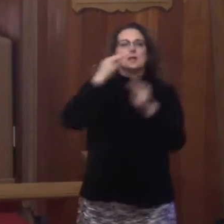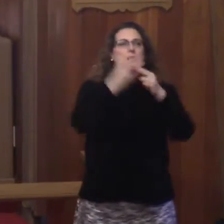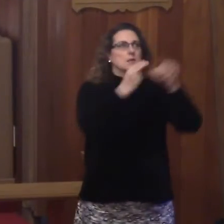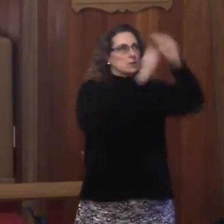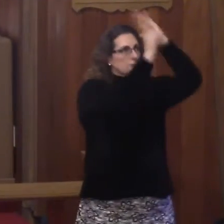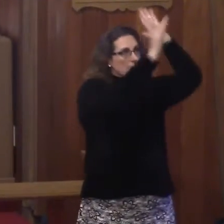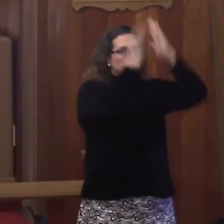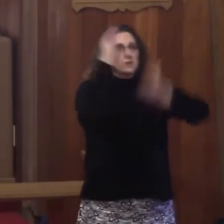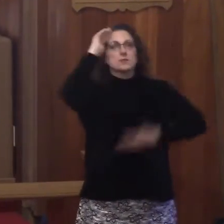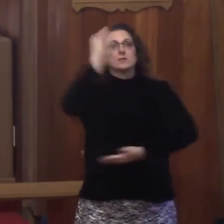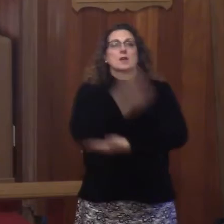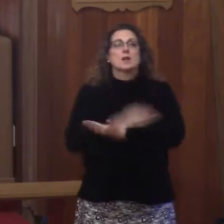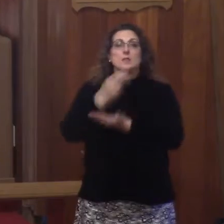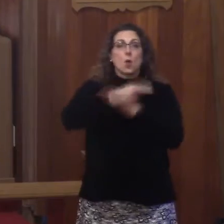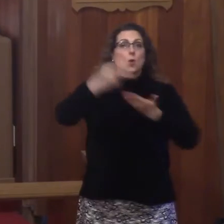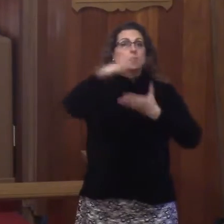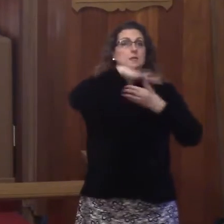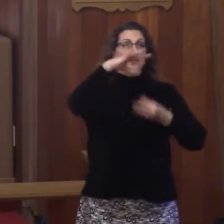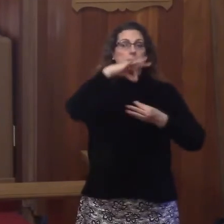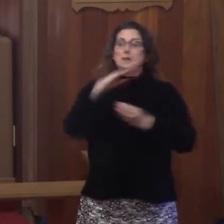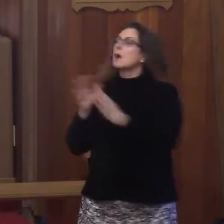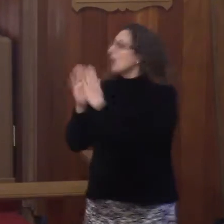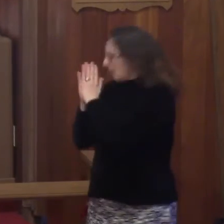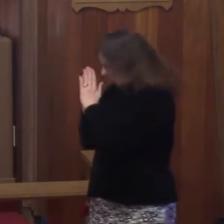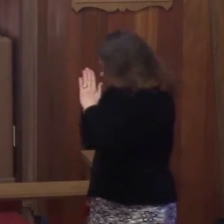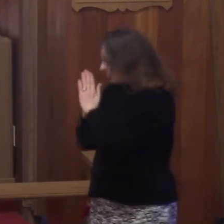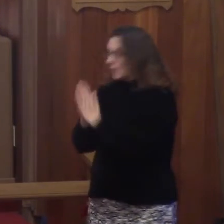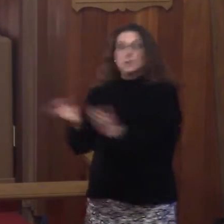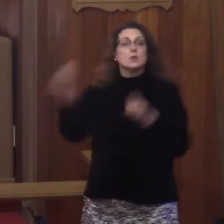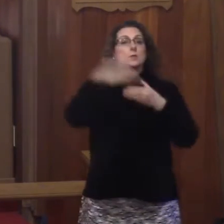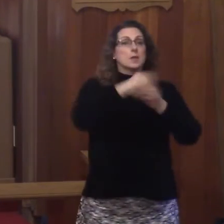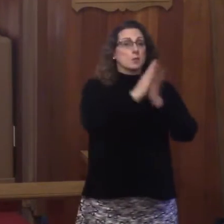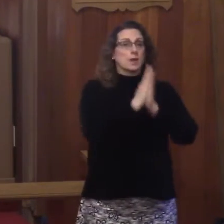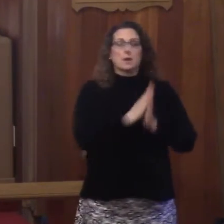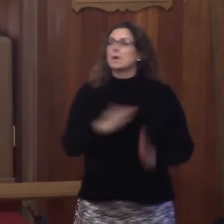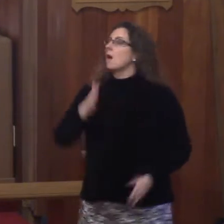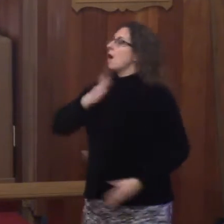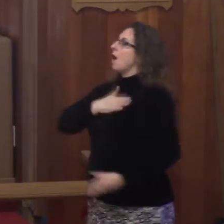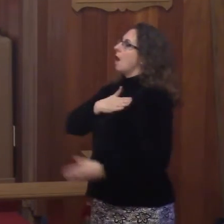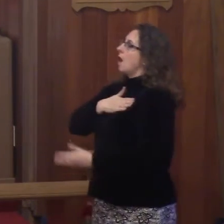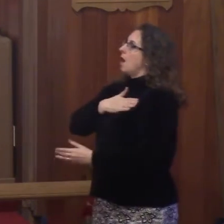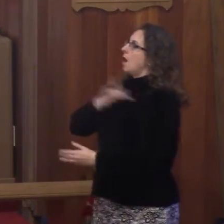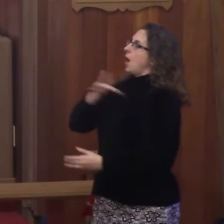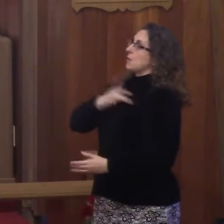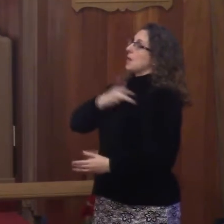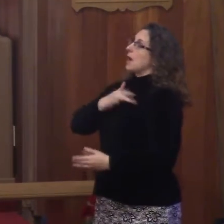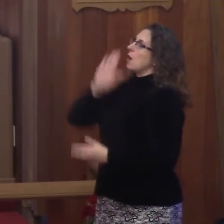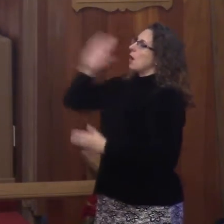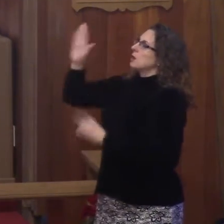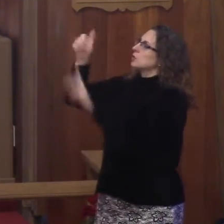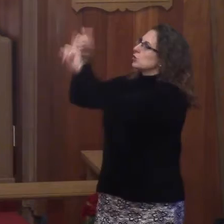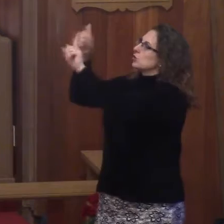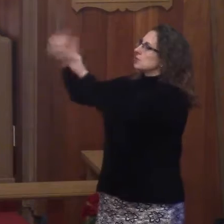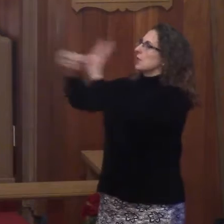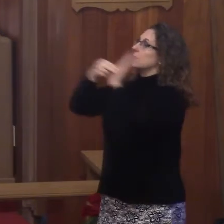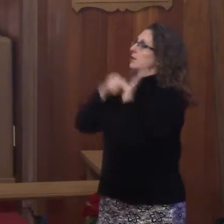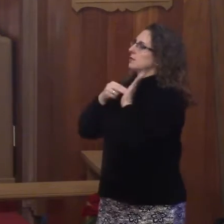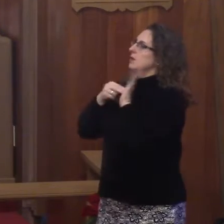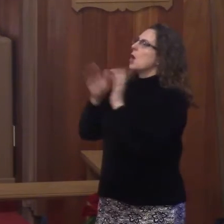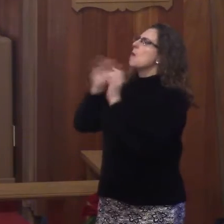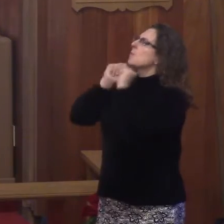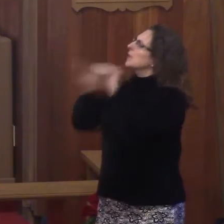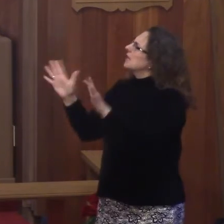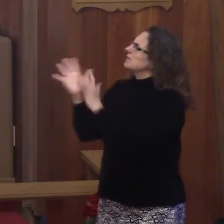In the name of the Father, and of the Son, and of the Holy Spirit. Amen. Join me in prayer. On my heart and French